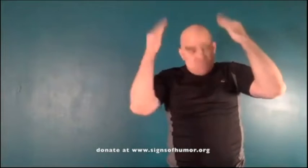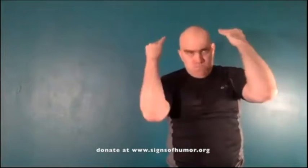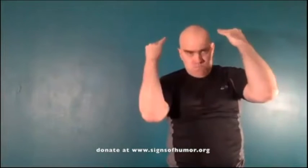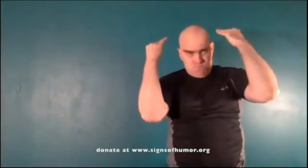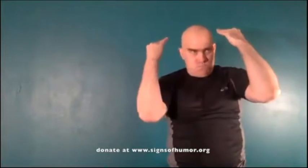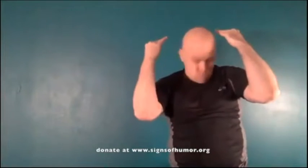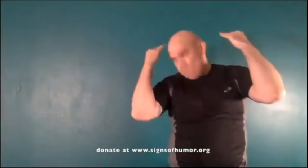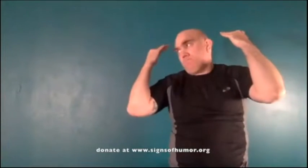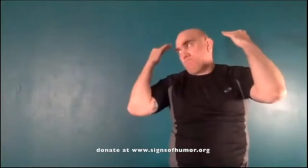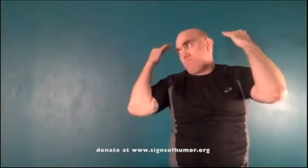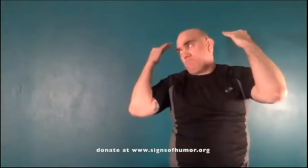do,